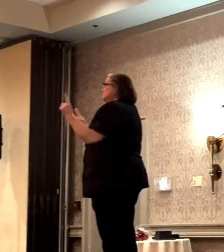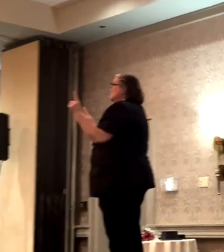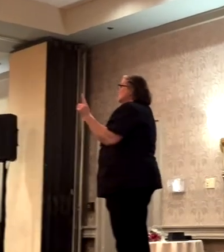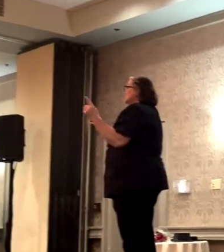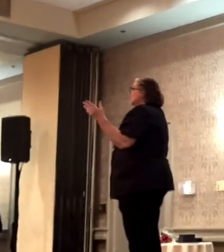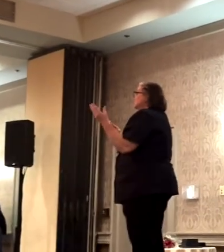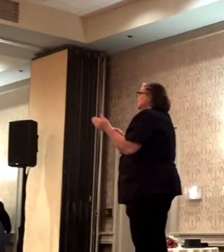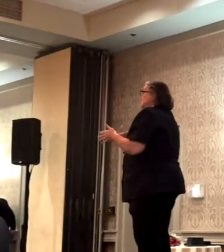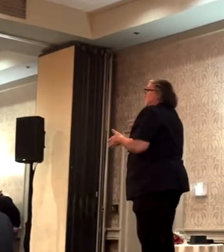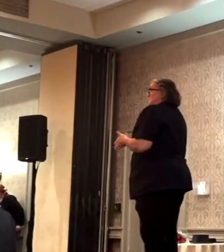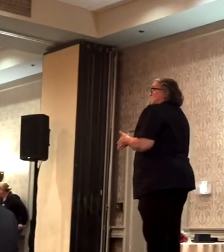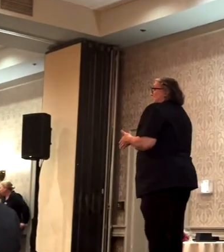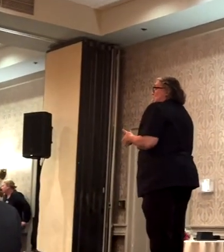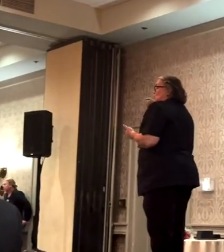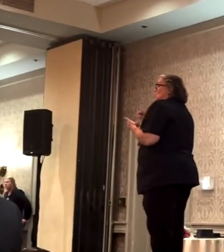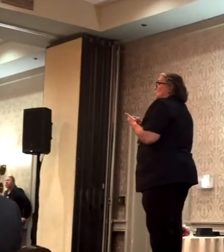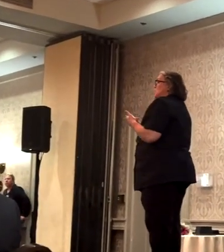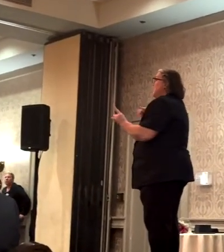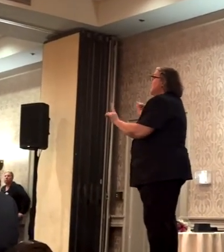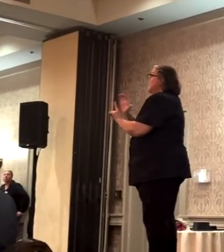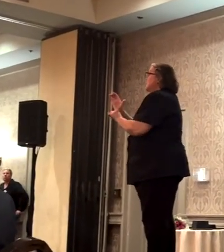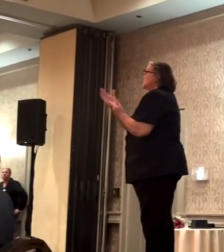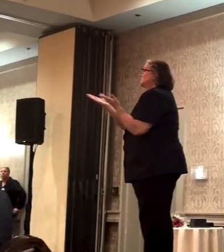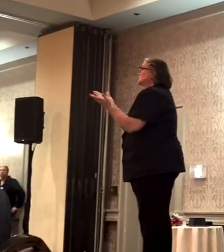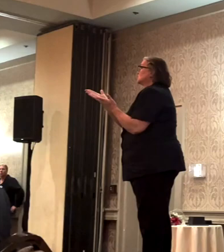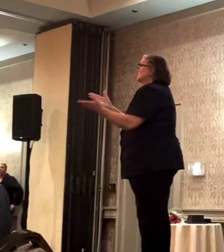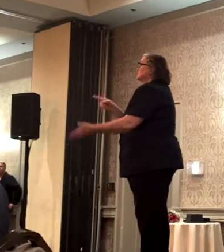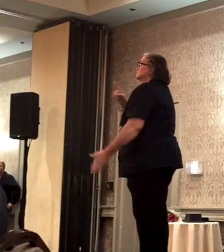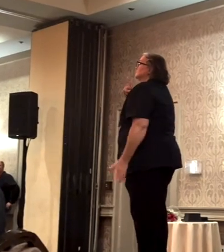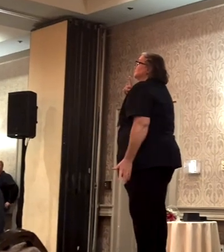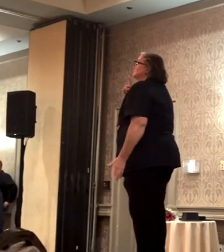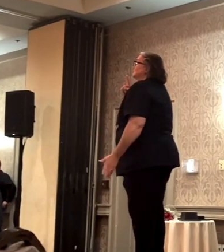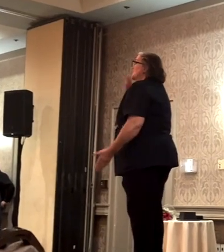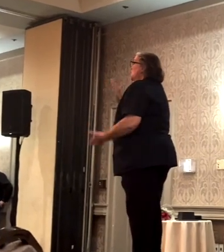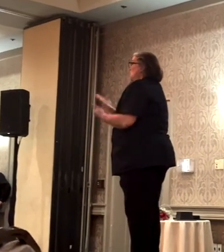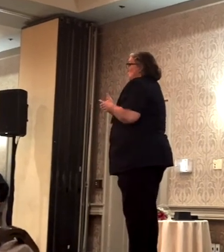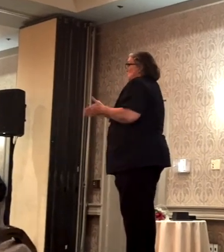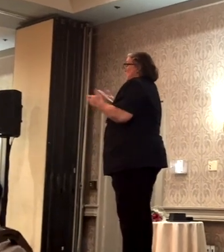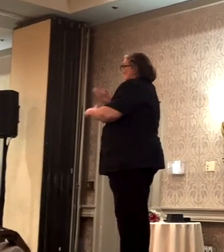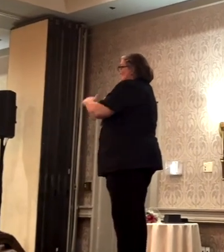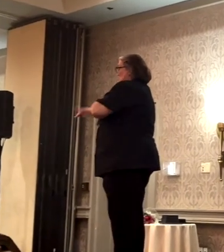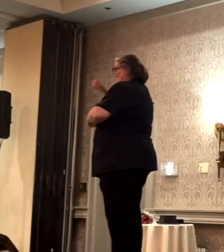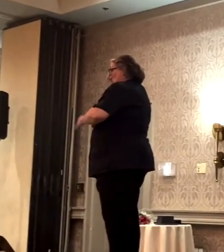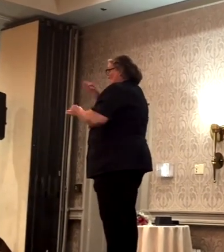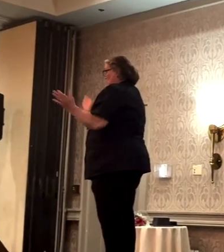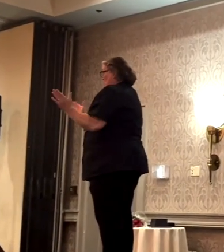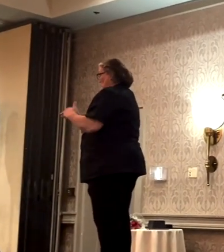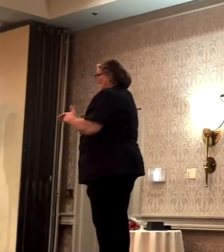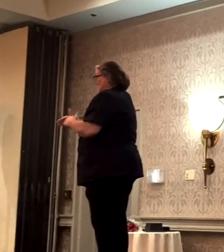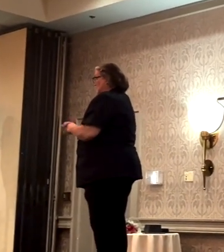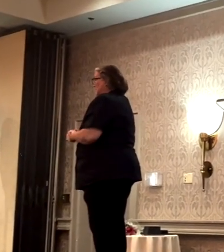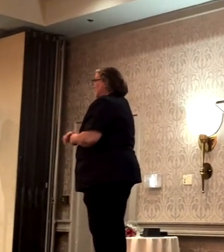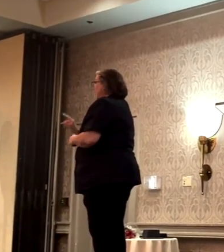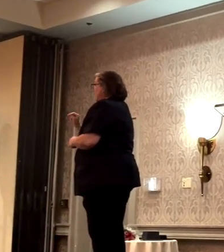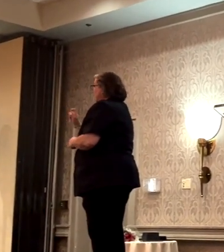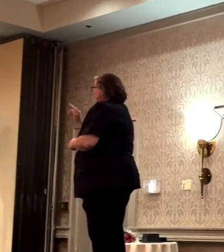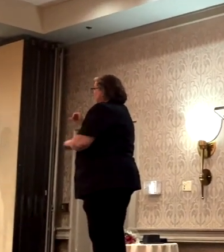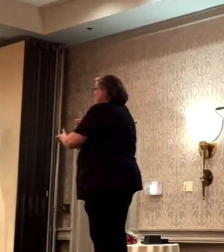abundant, and public service was a surefire way to get into the courtroom. Not Nettie